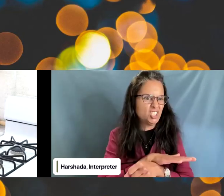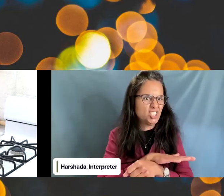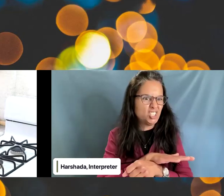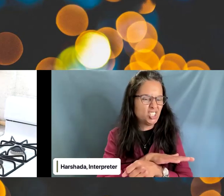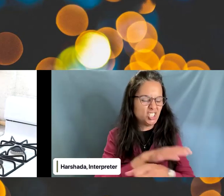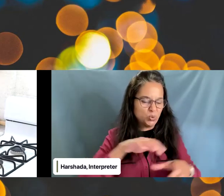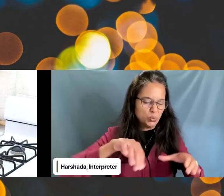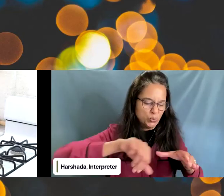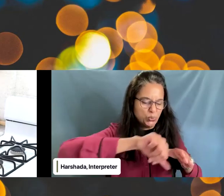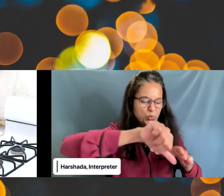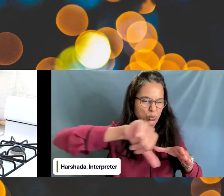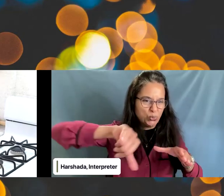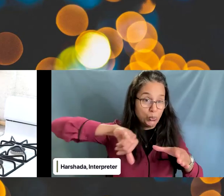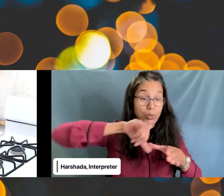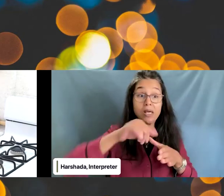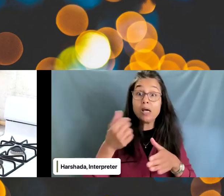a spatula.